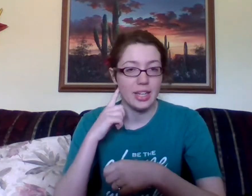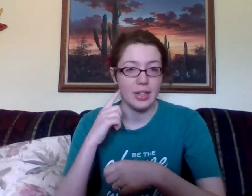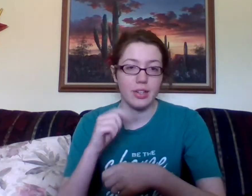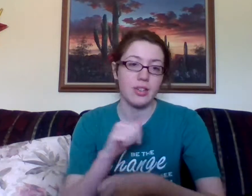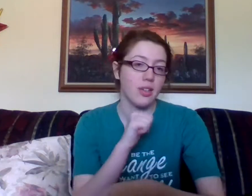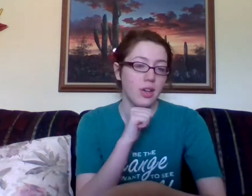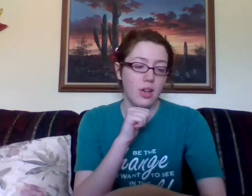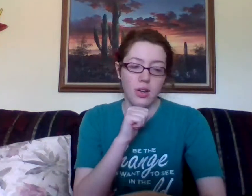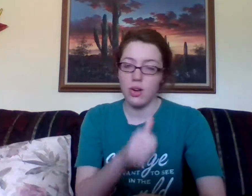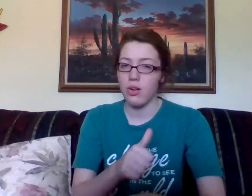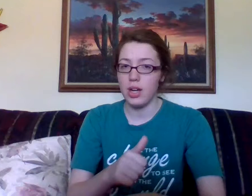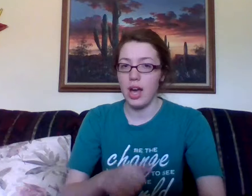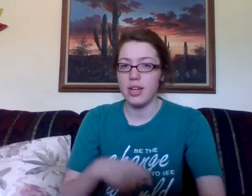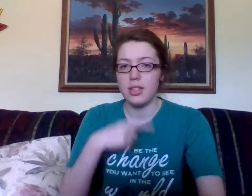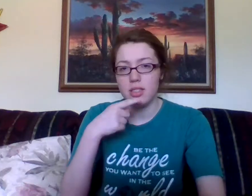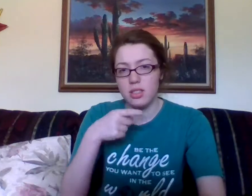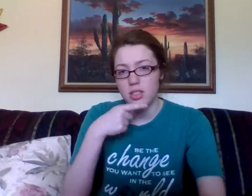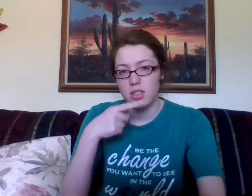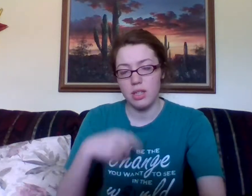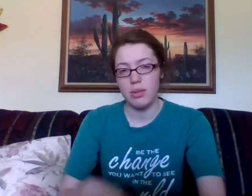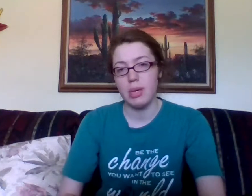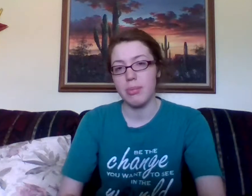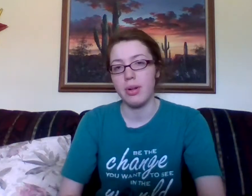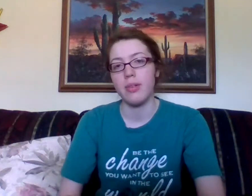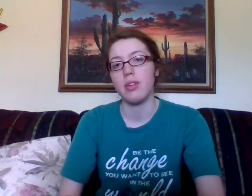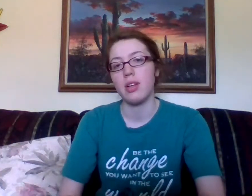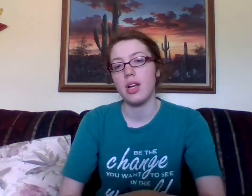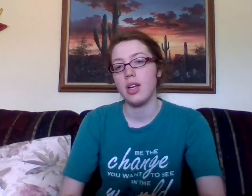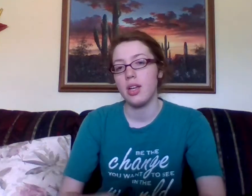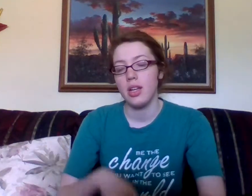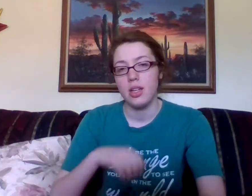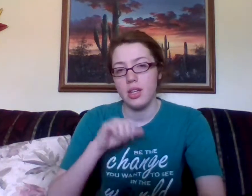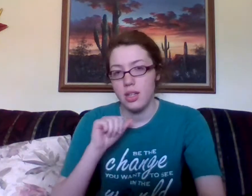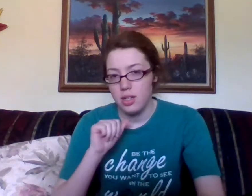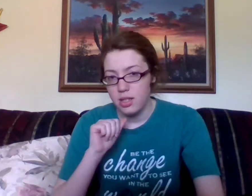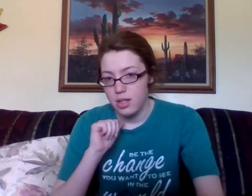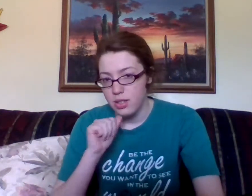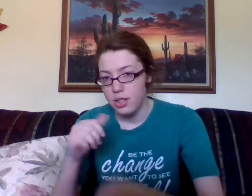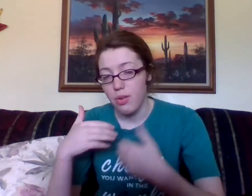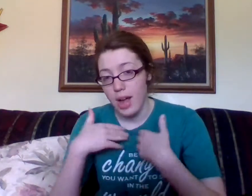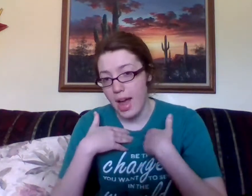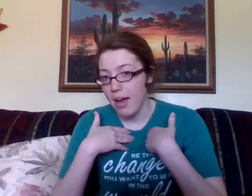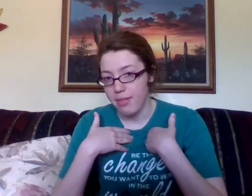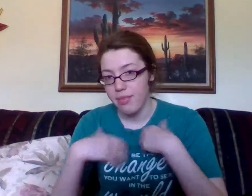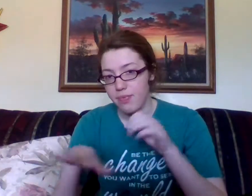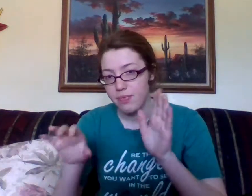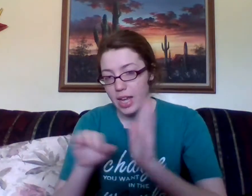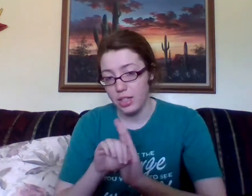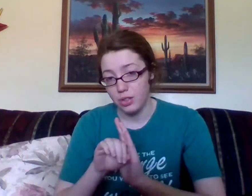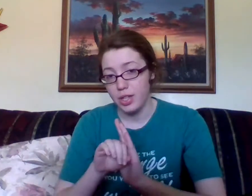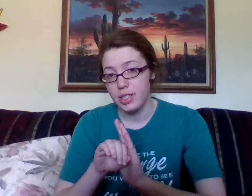hear or not. Hearing people don't have that